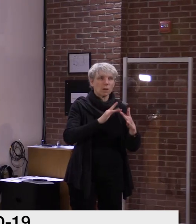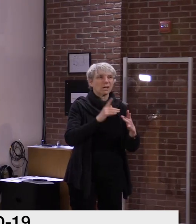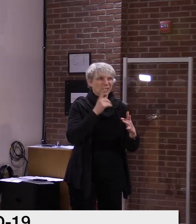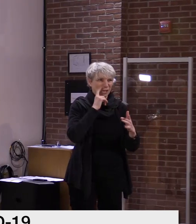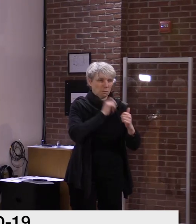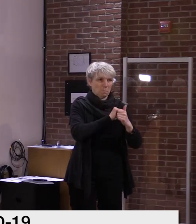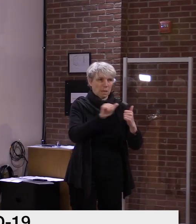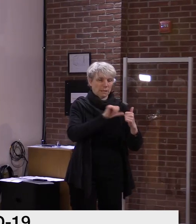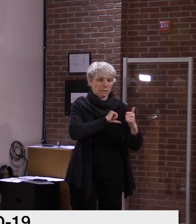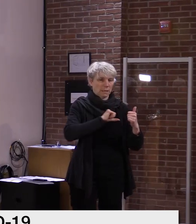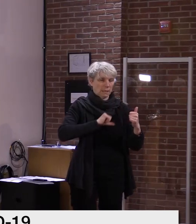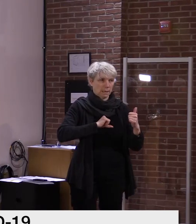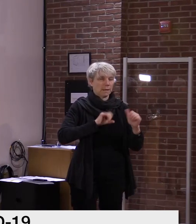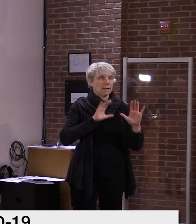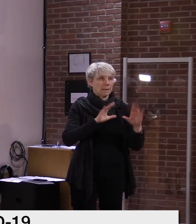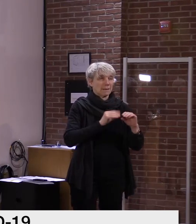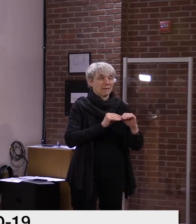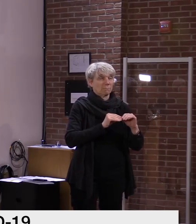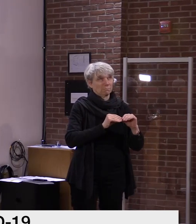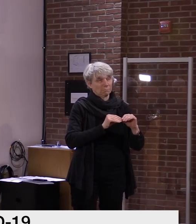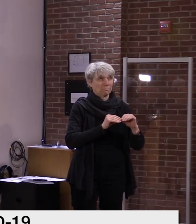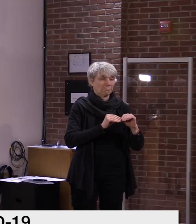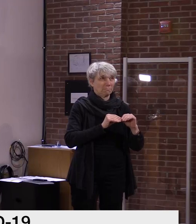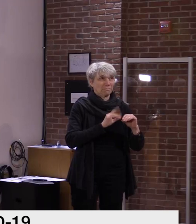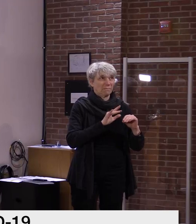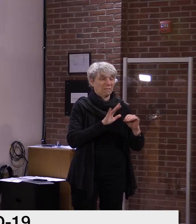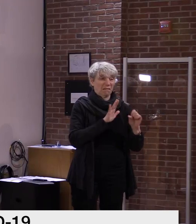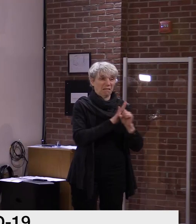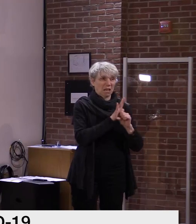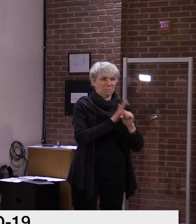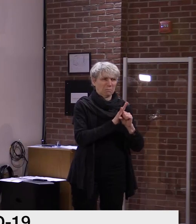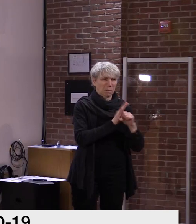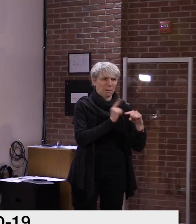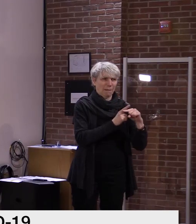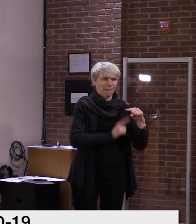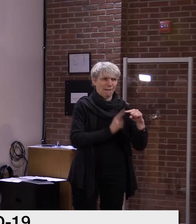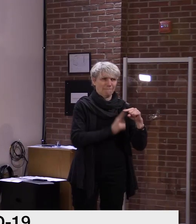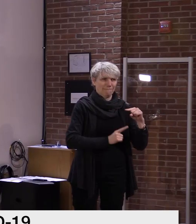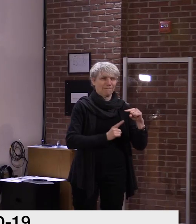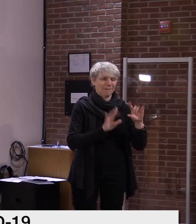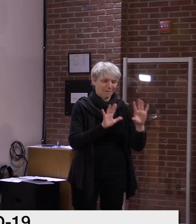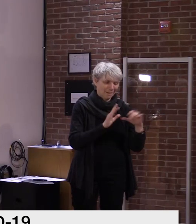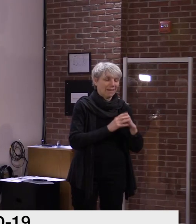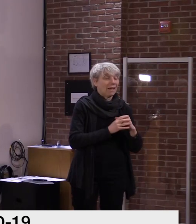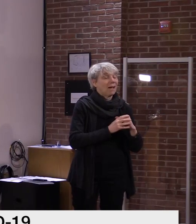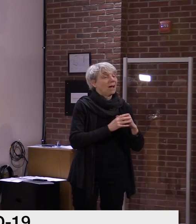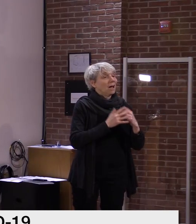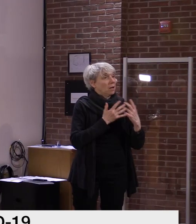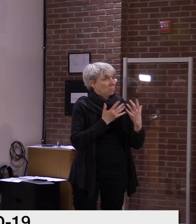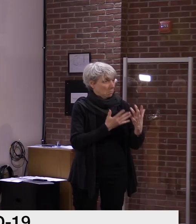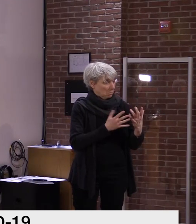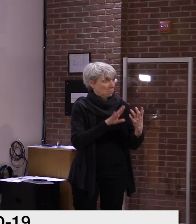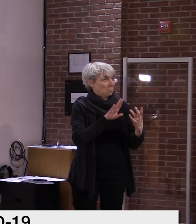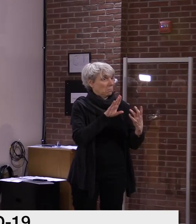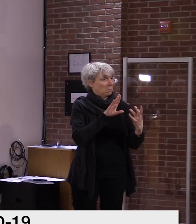meet, I know it's only about really half of what you're looking for, but does that meet at this